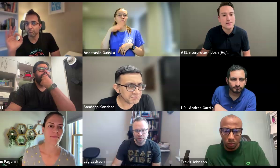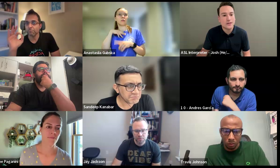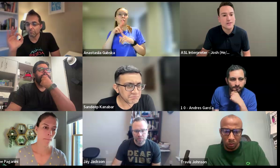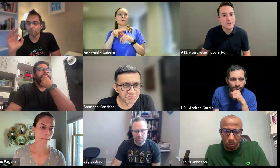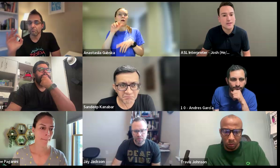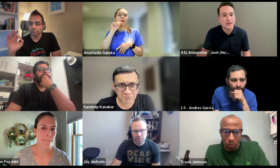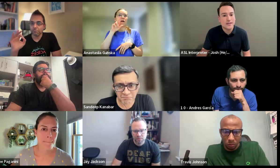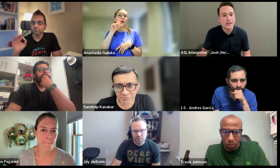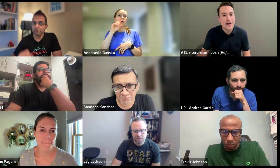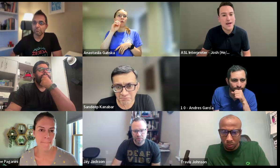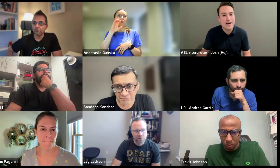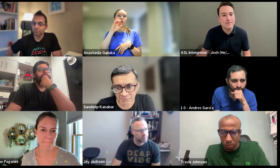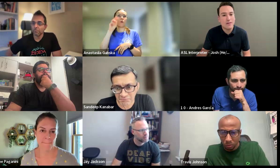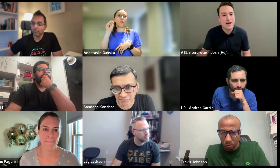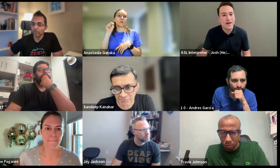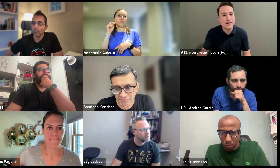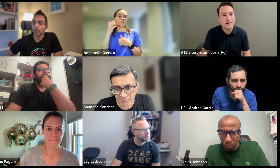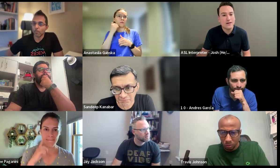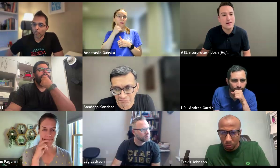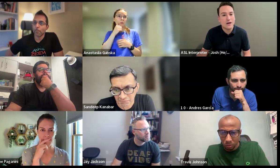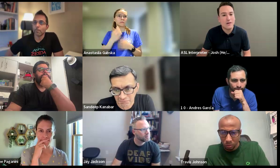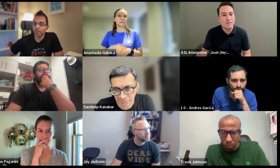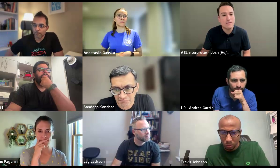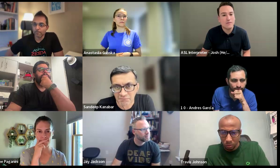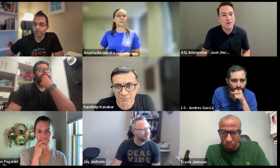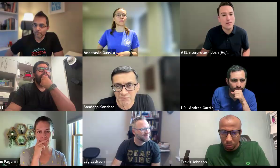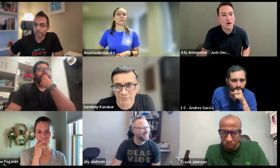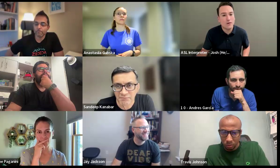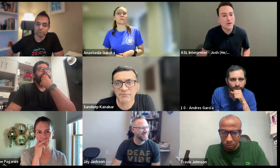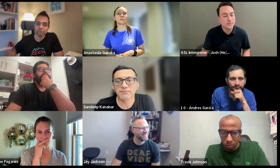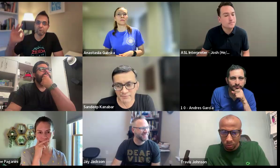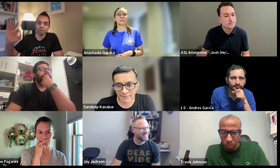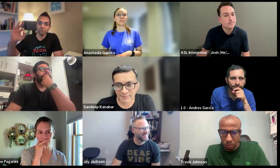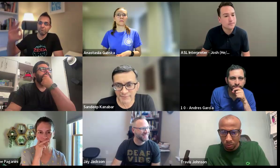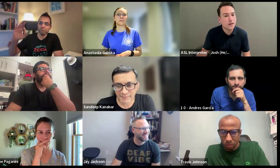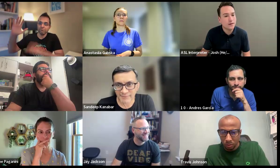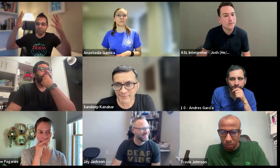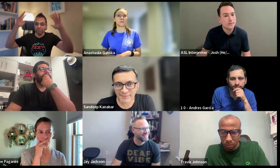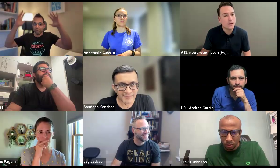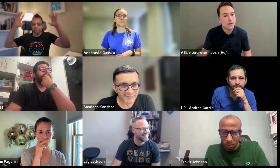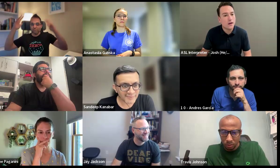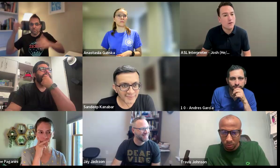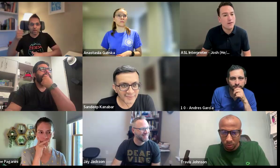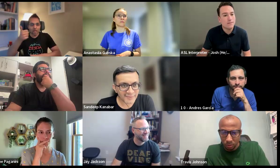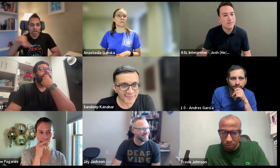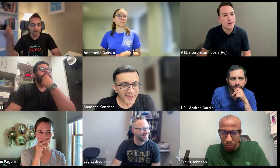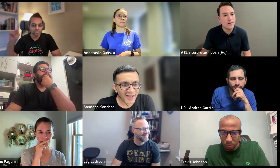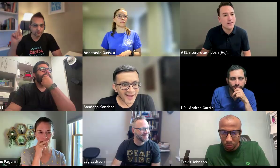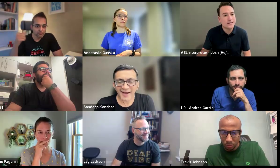This is Anastasia. Yes, I have applied for the Oregon. Okay, amazing.